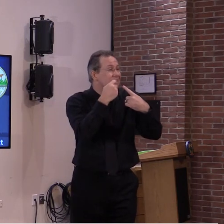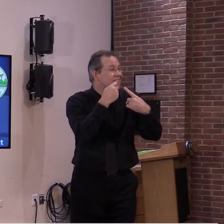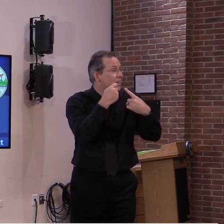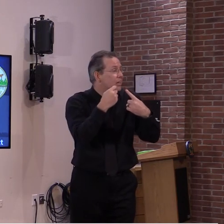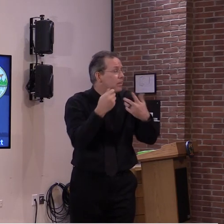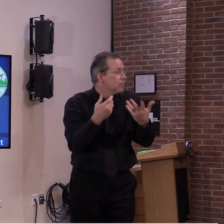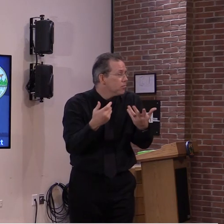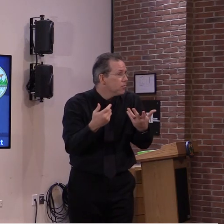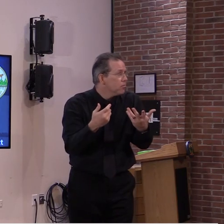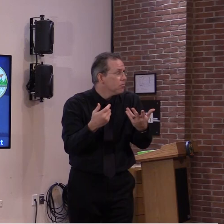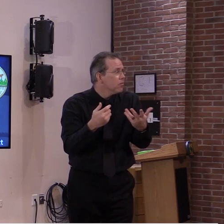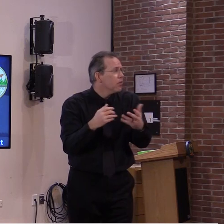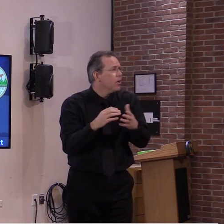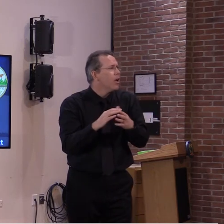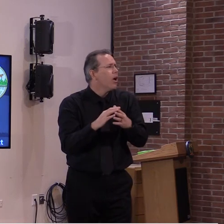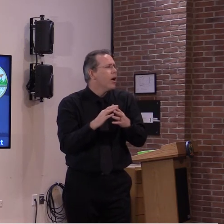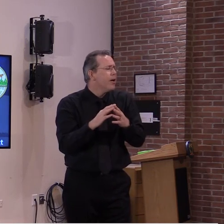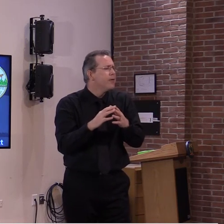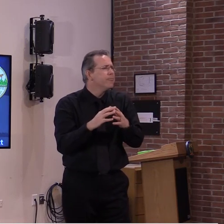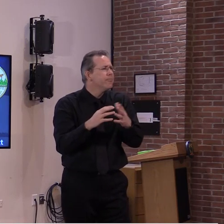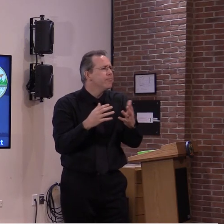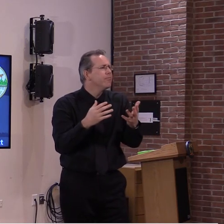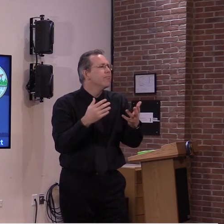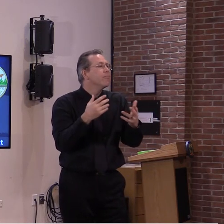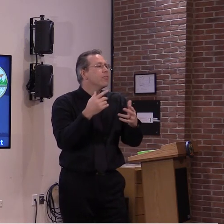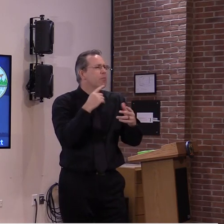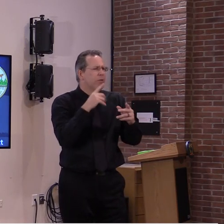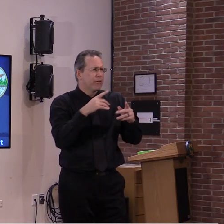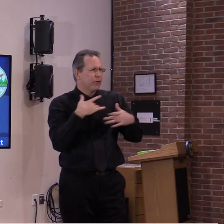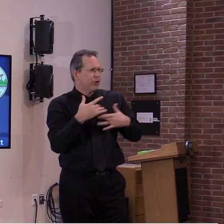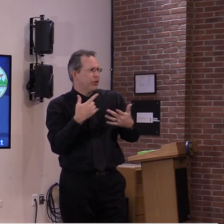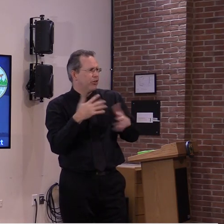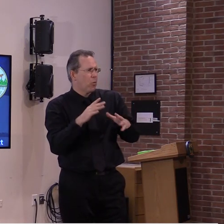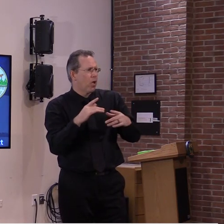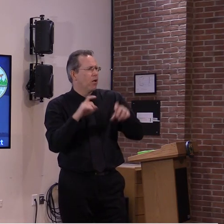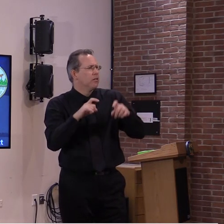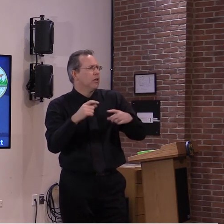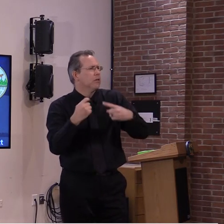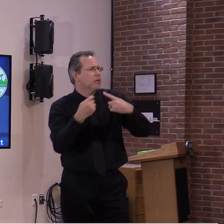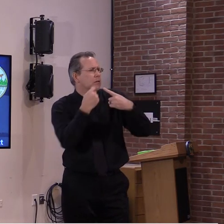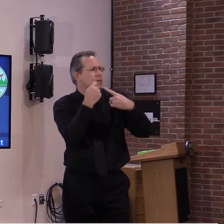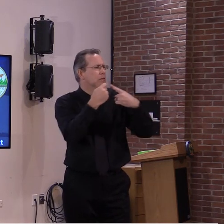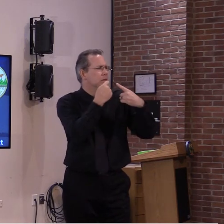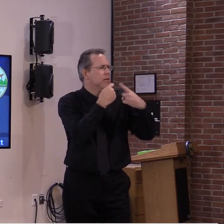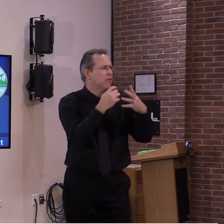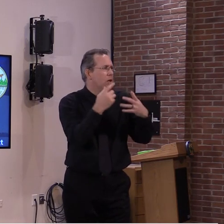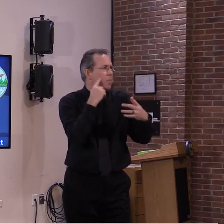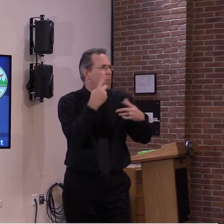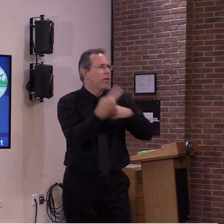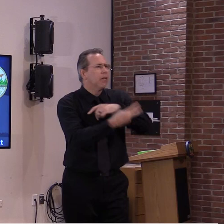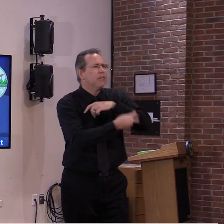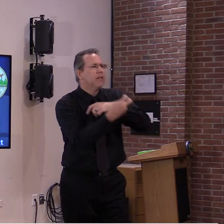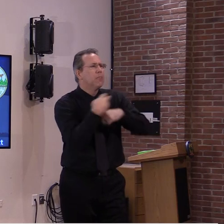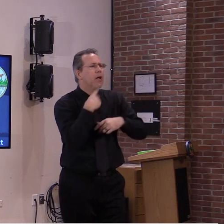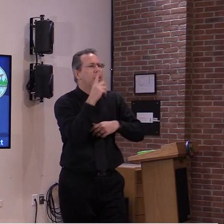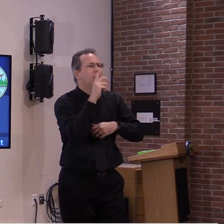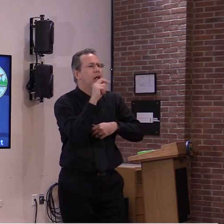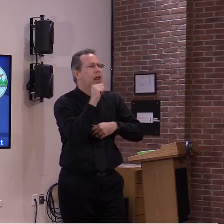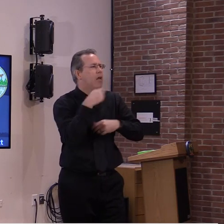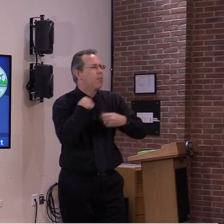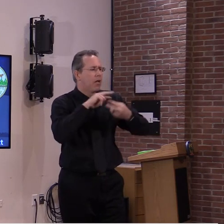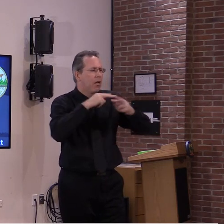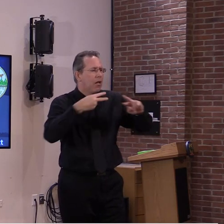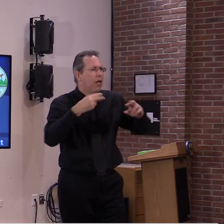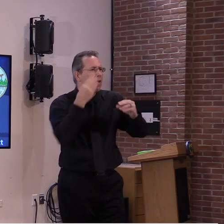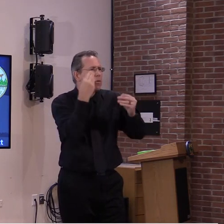a complete DNA database on everyone they're testing? Yeah, those kinds of concerns go a little